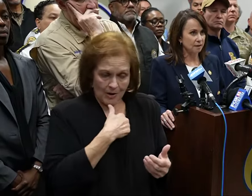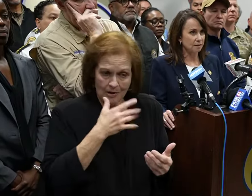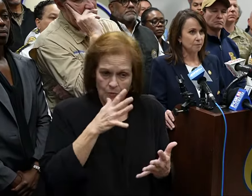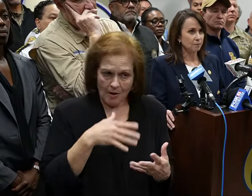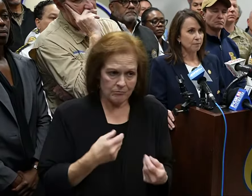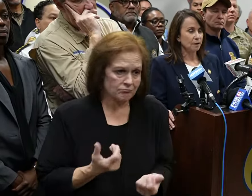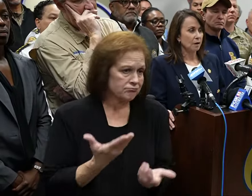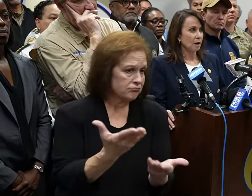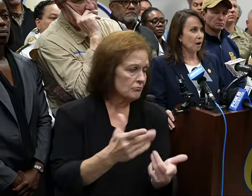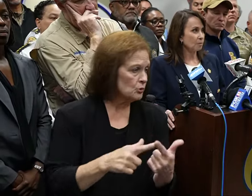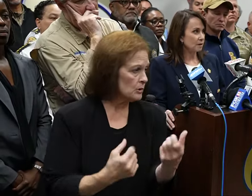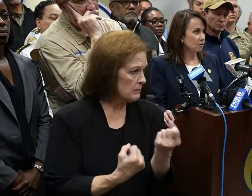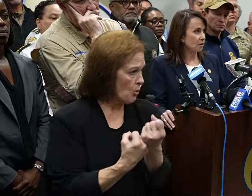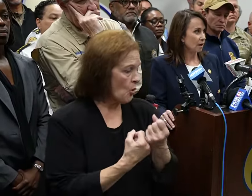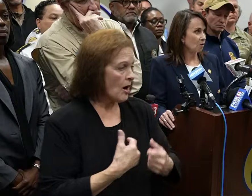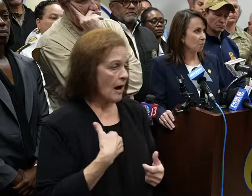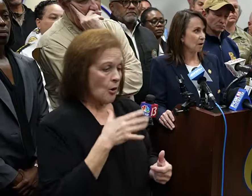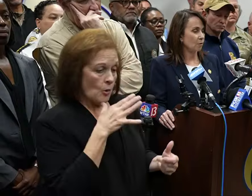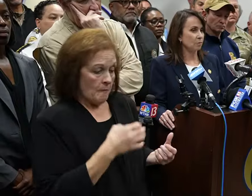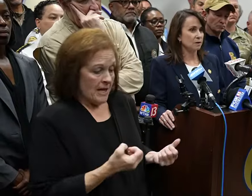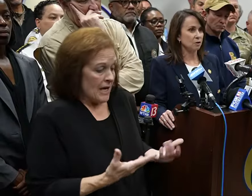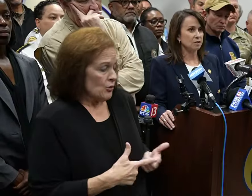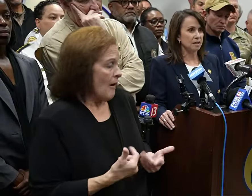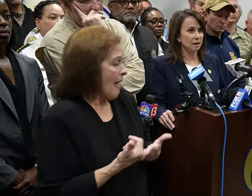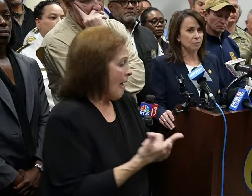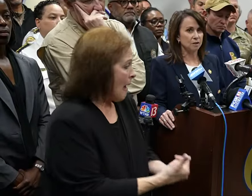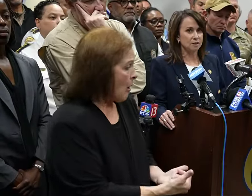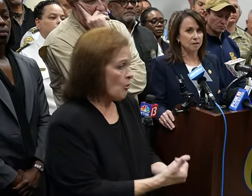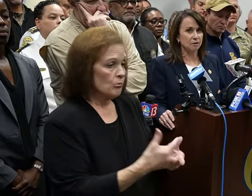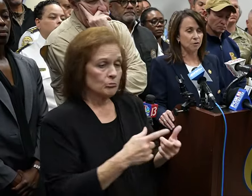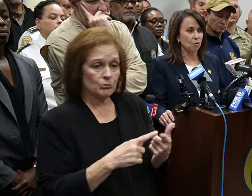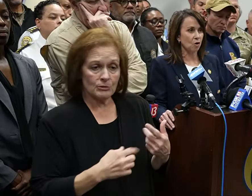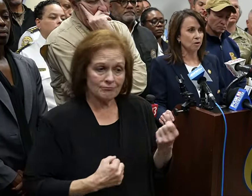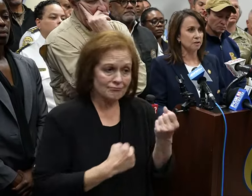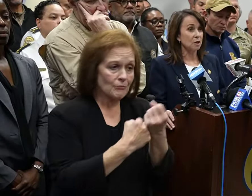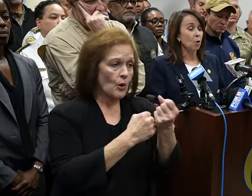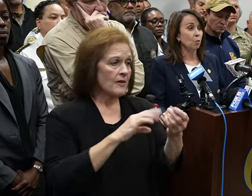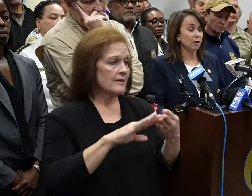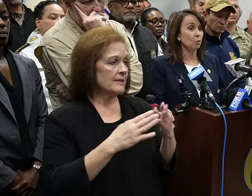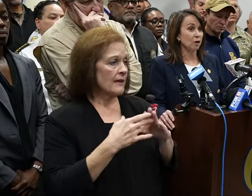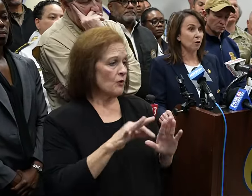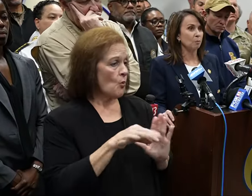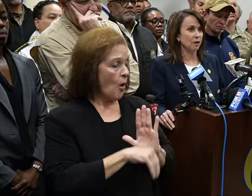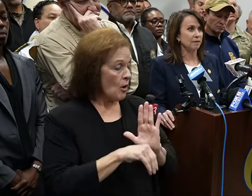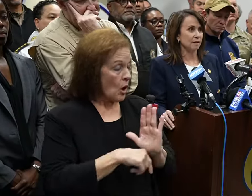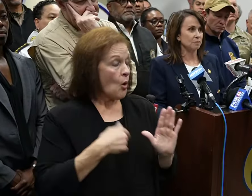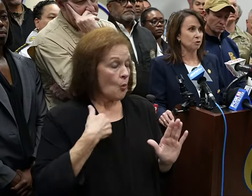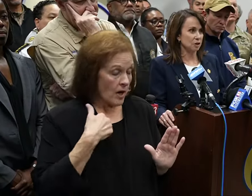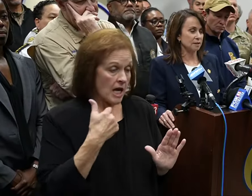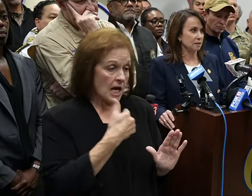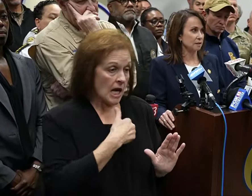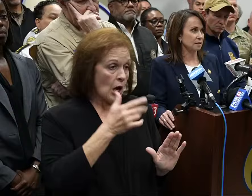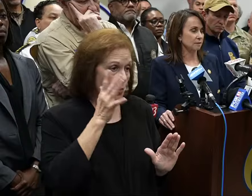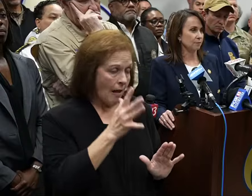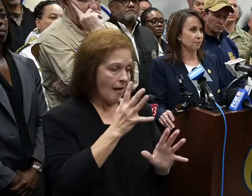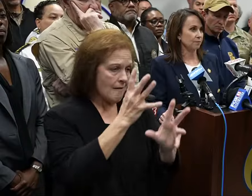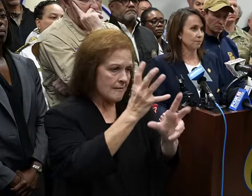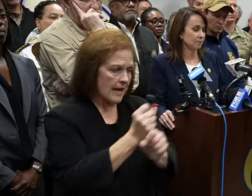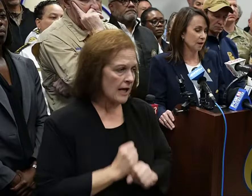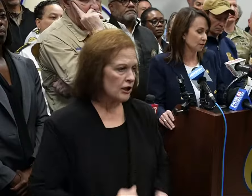they need. I'll be here to help. I will be here to stand with the city of New Orleans. We will bring them to